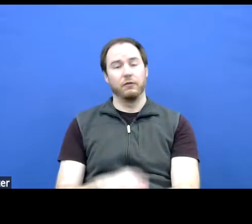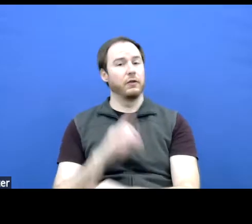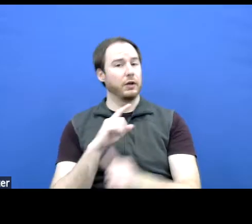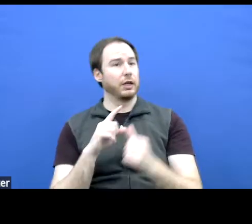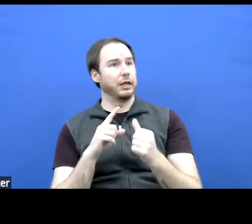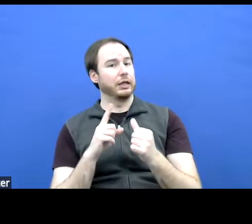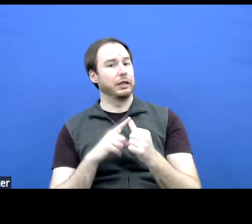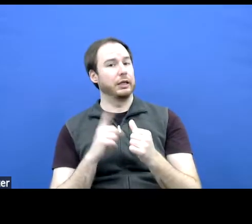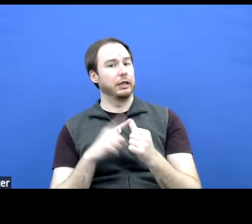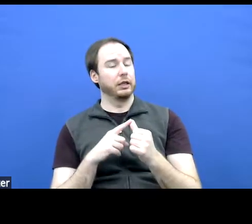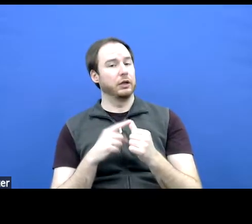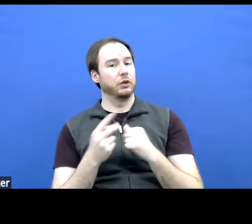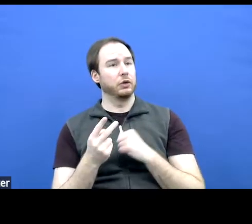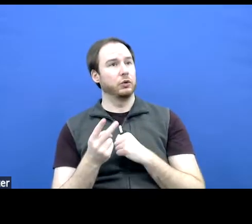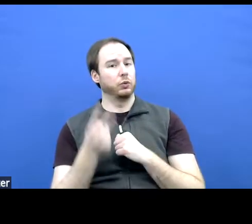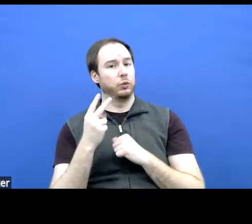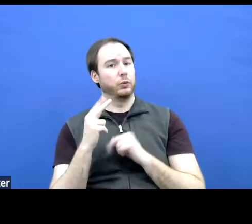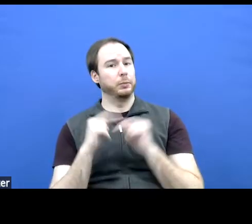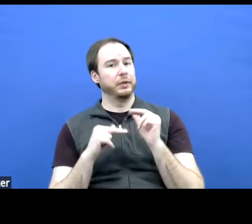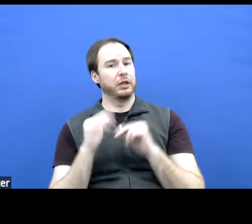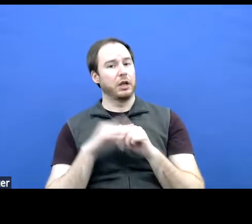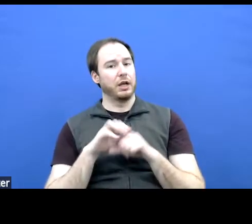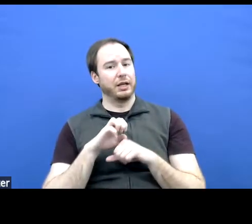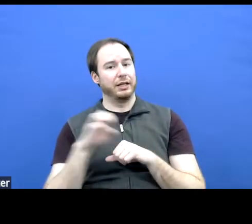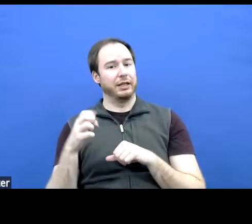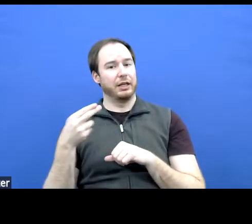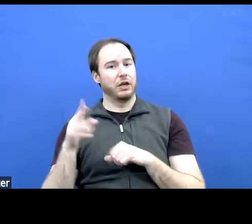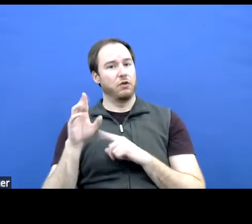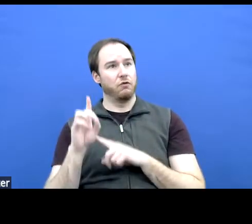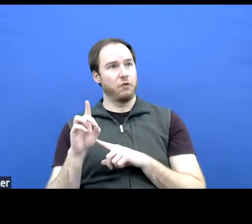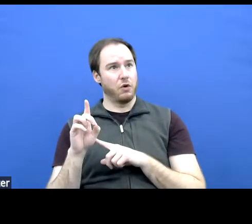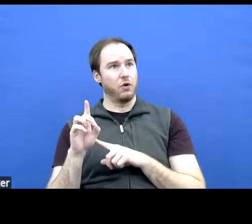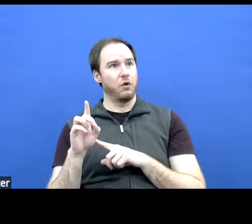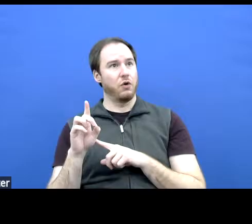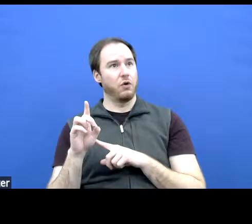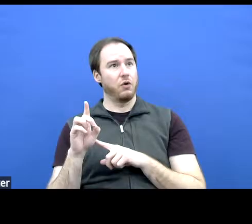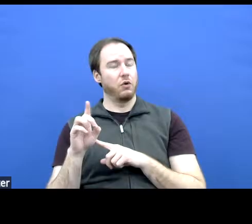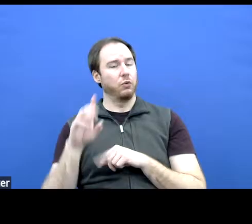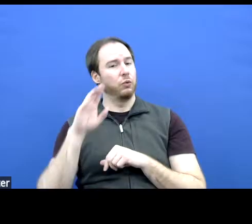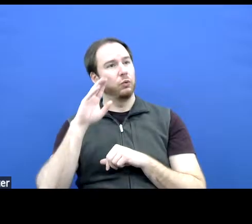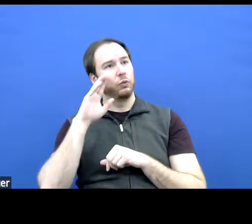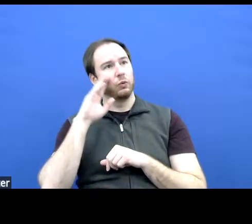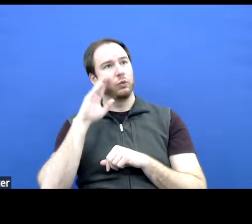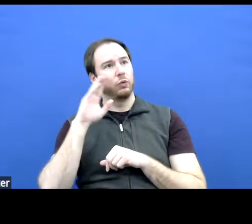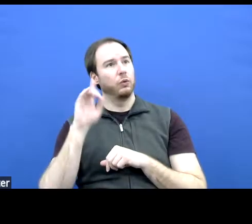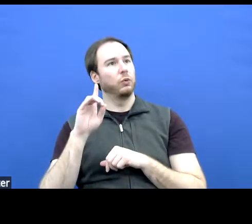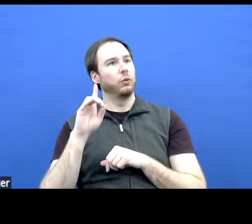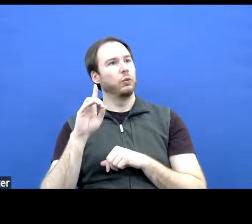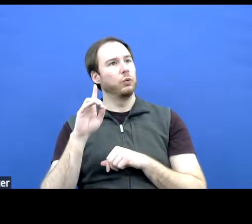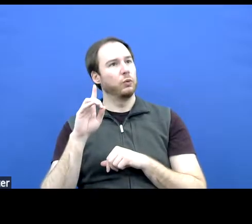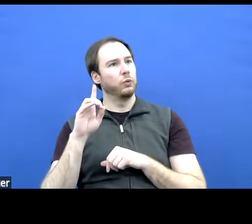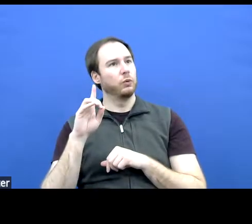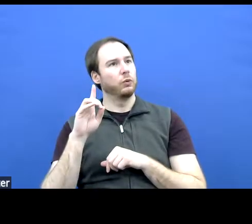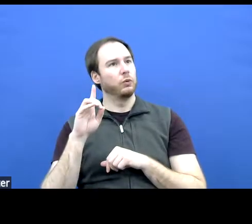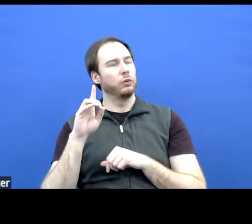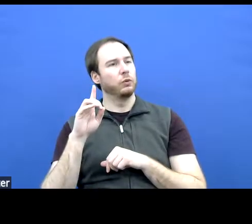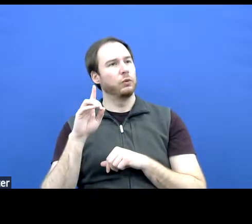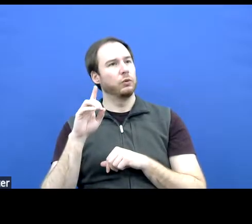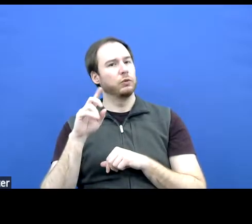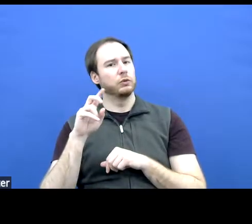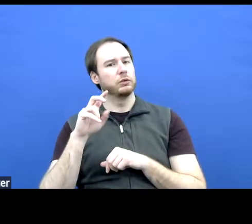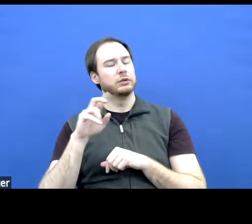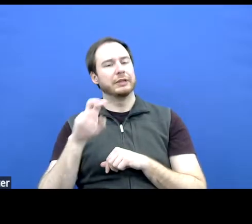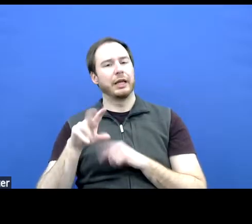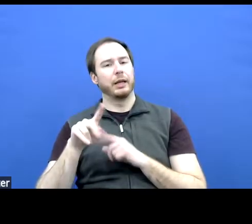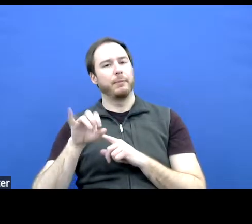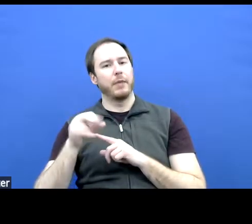Initially, the 2 buildings that are on East Henrietta Road, if you know, like where the St. Anne's Parish is on Mount